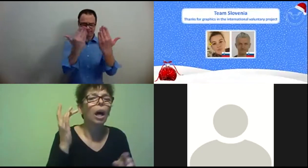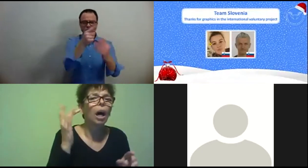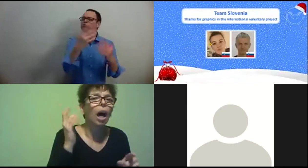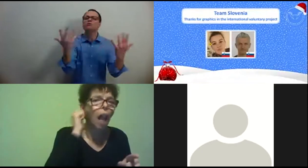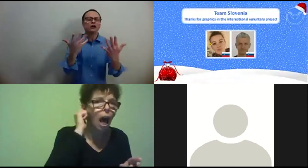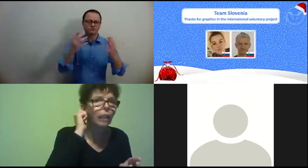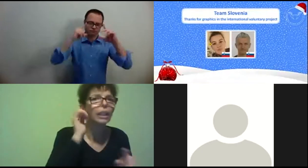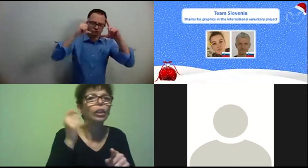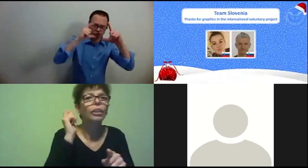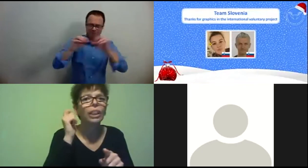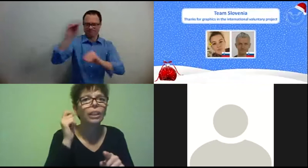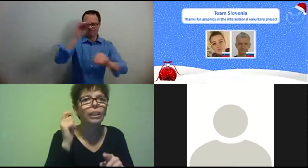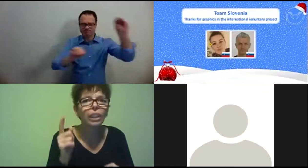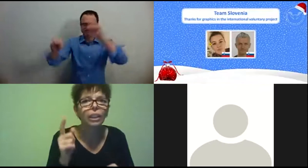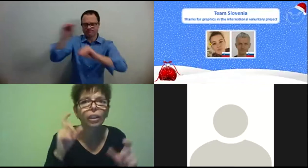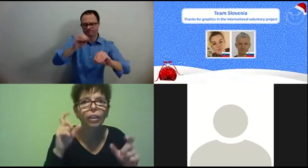I want to